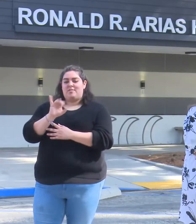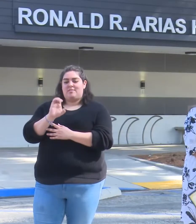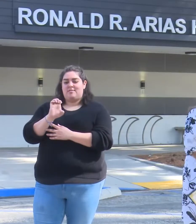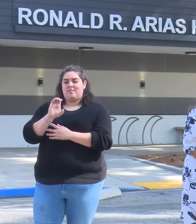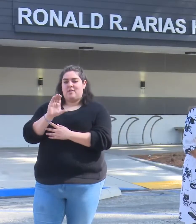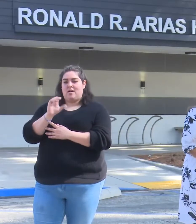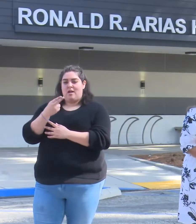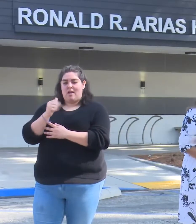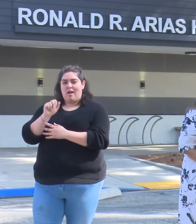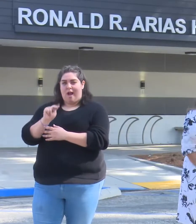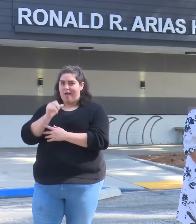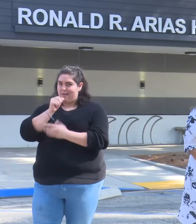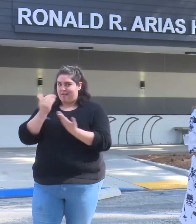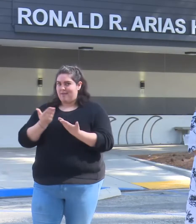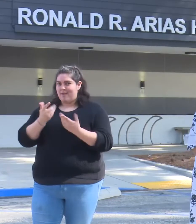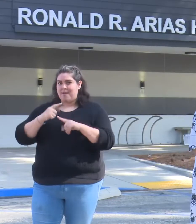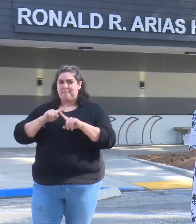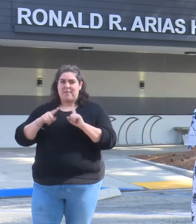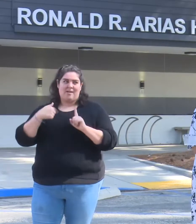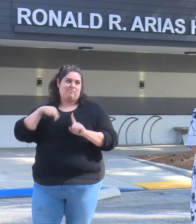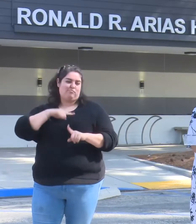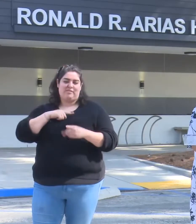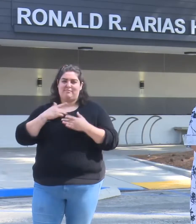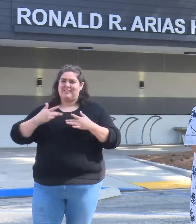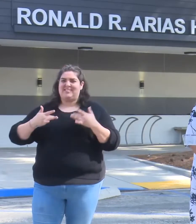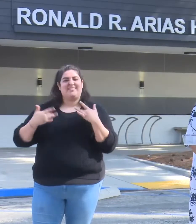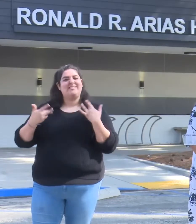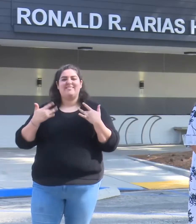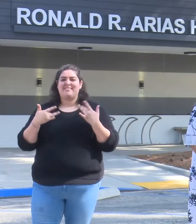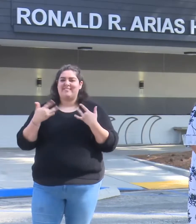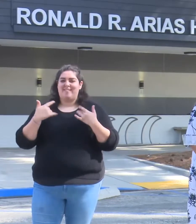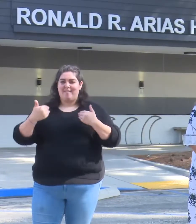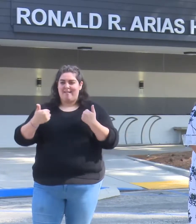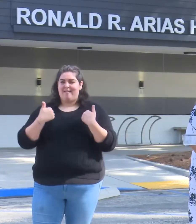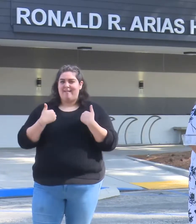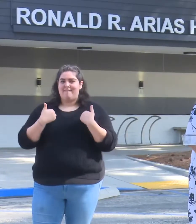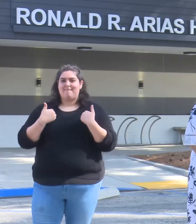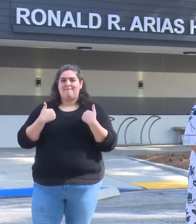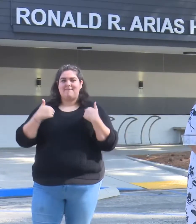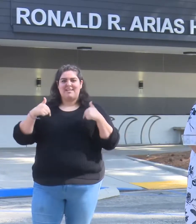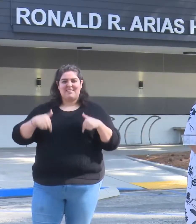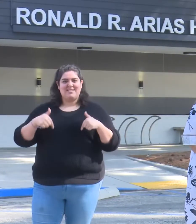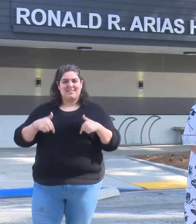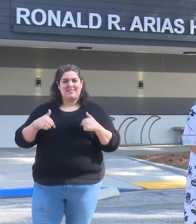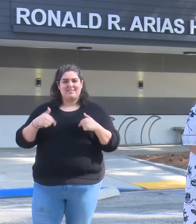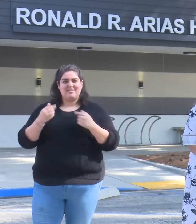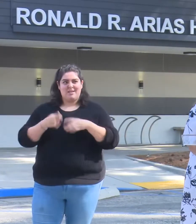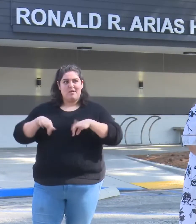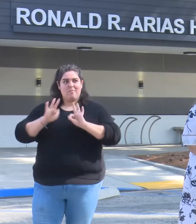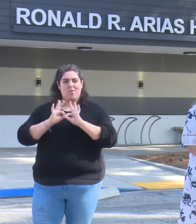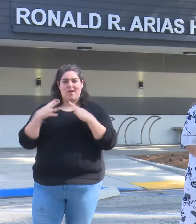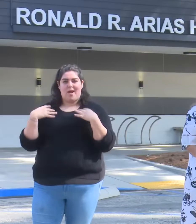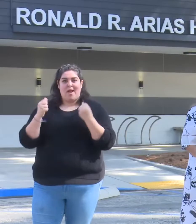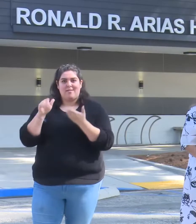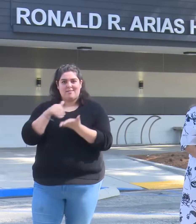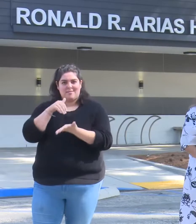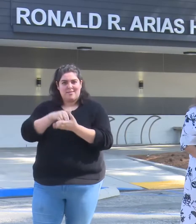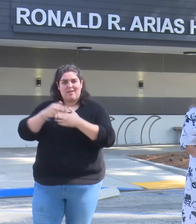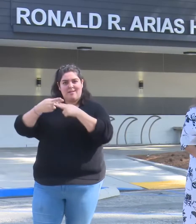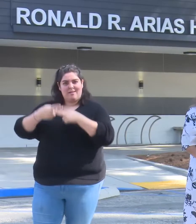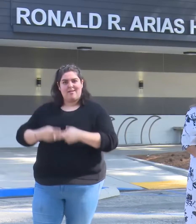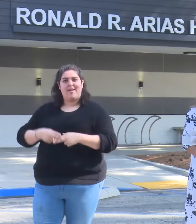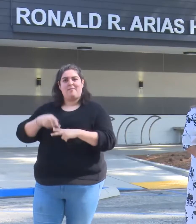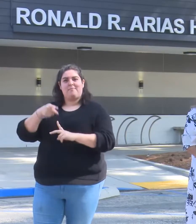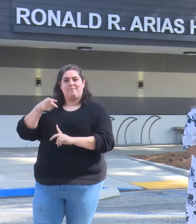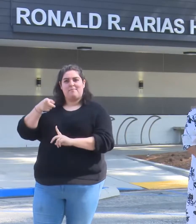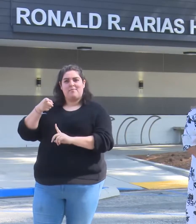we can't tell you how thrilled we are to have this important health center named after such